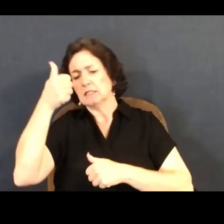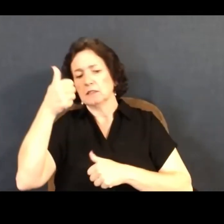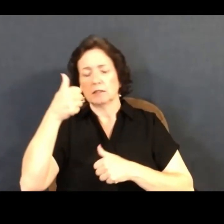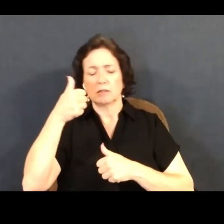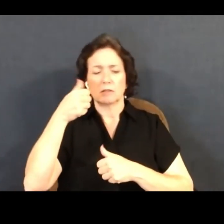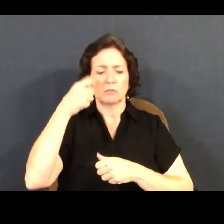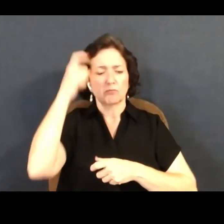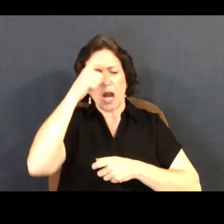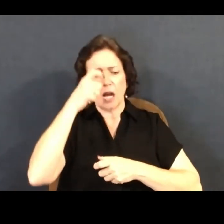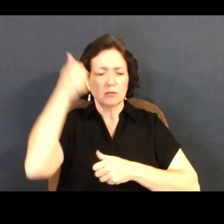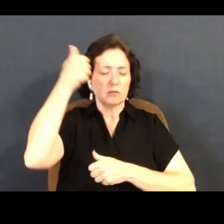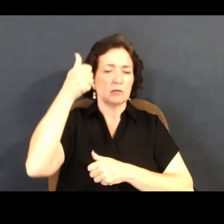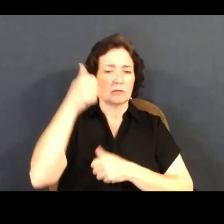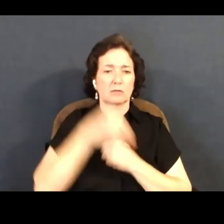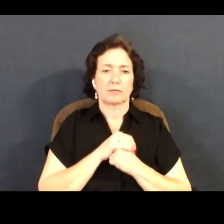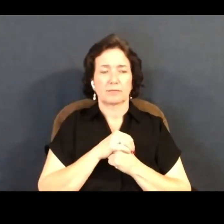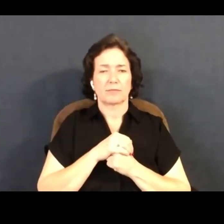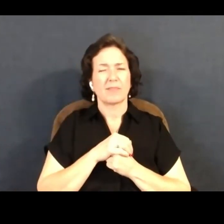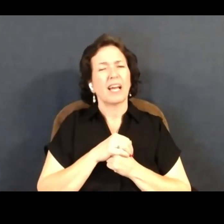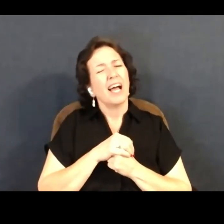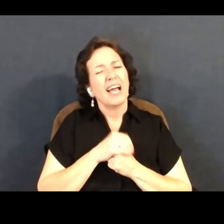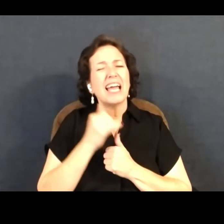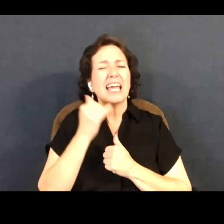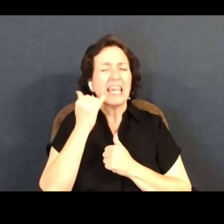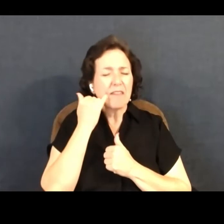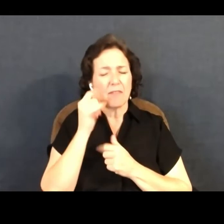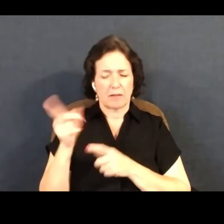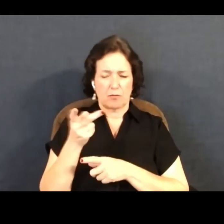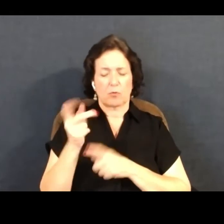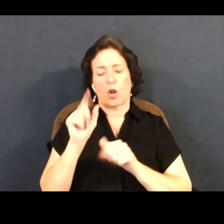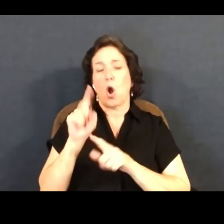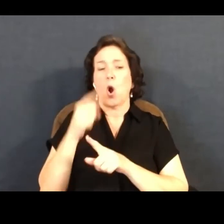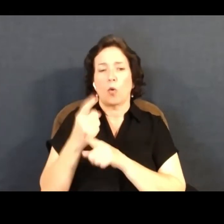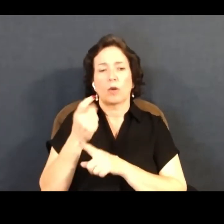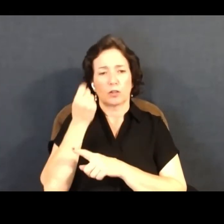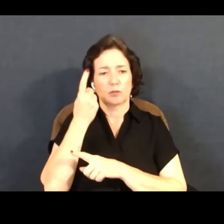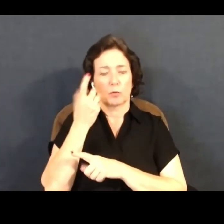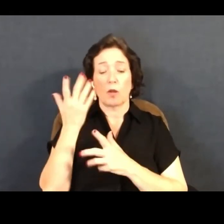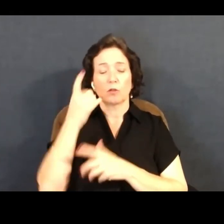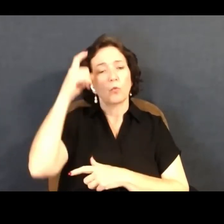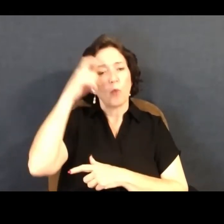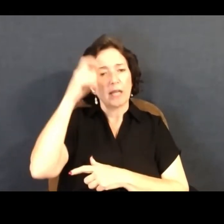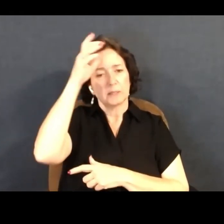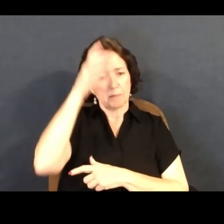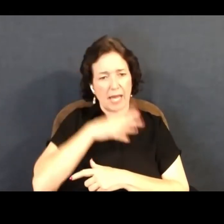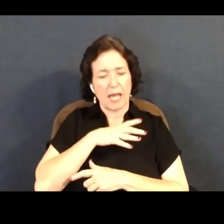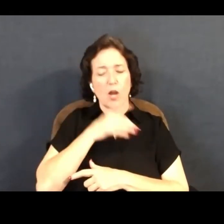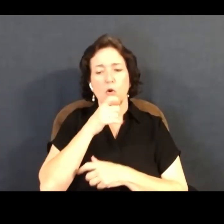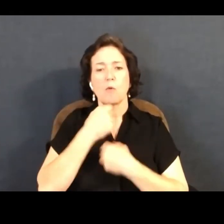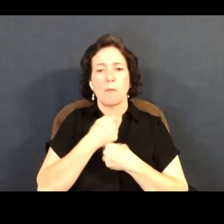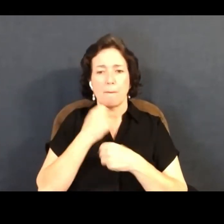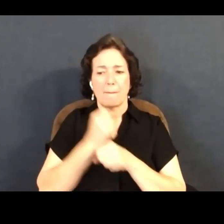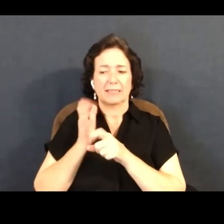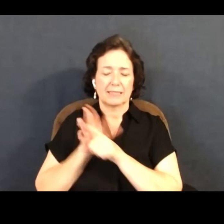cleverest. If only they would understand that it is a wise man who makes